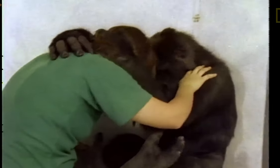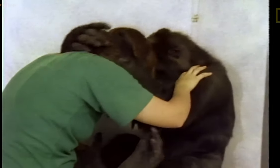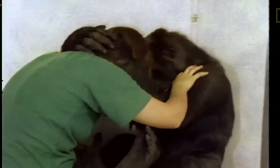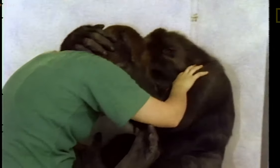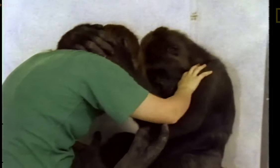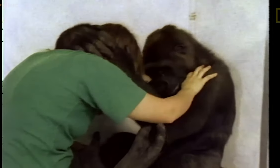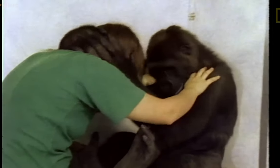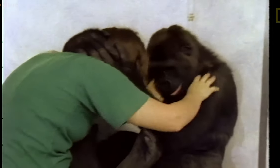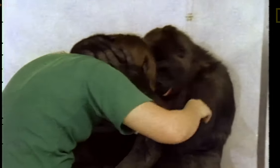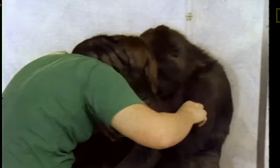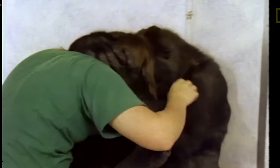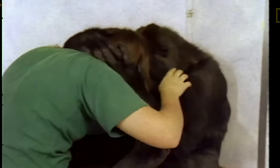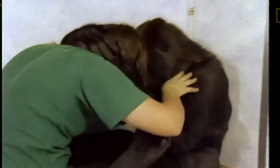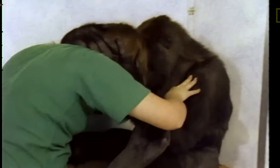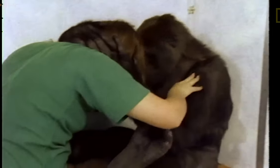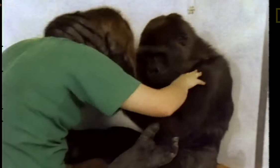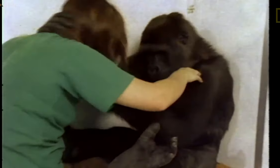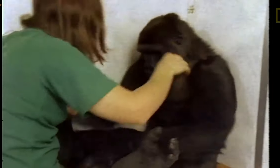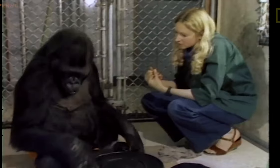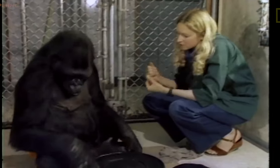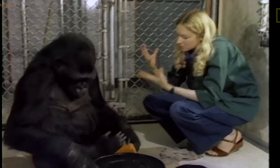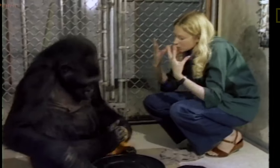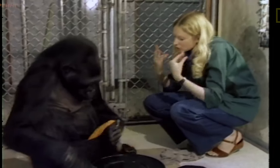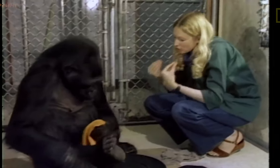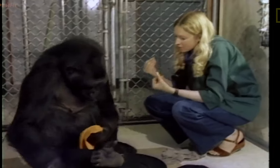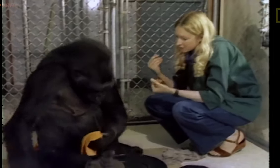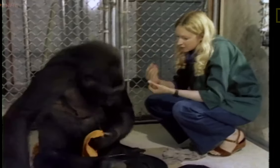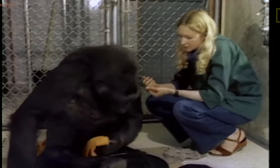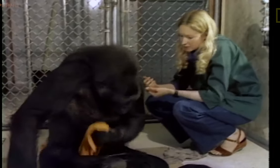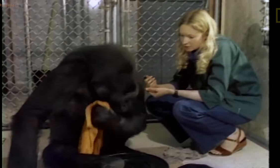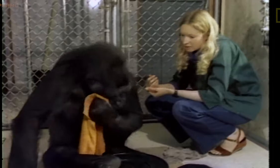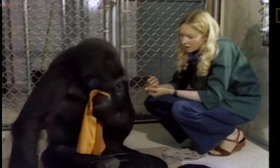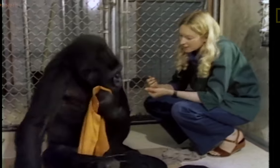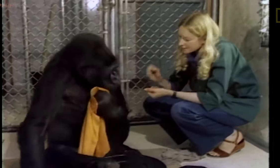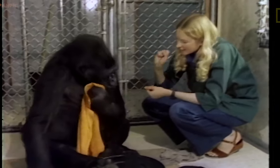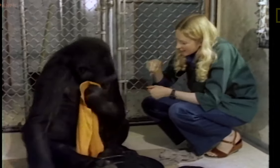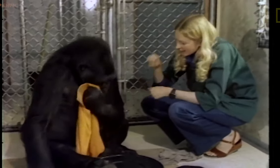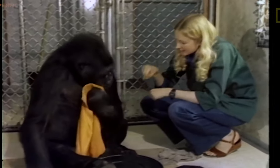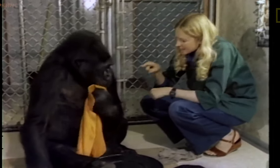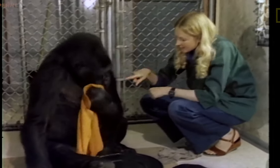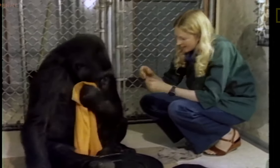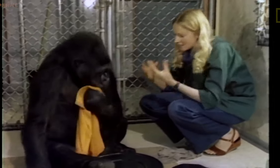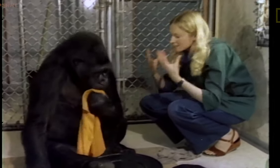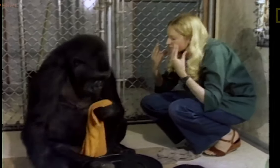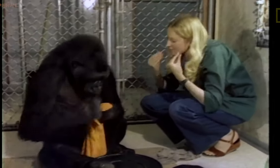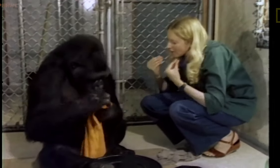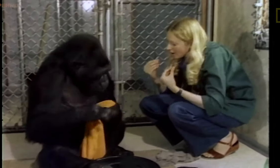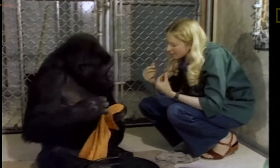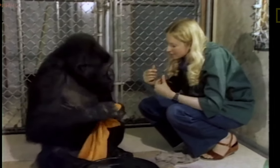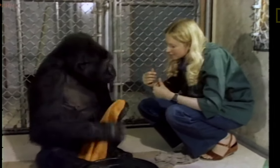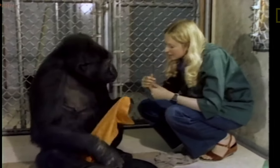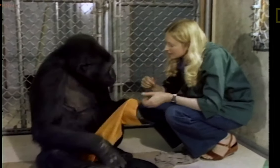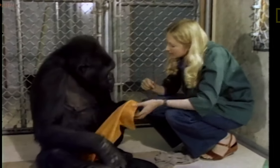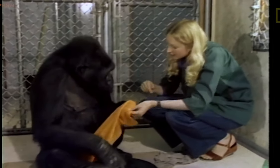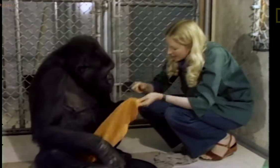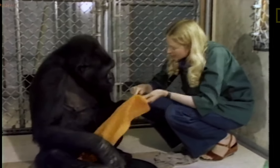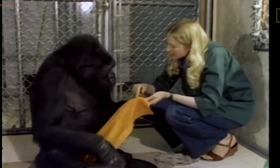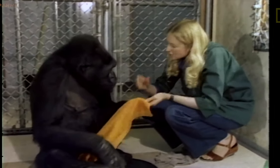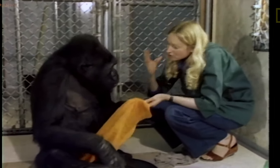joining Coco's fingers to form the sign. After mastering the basics of sign language, Coco's vocabulary expanded at almost the same